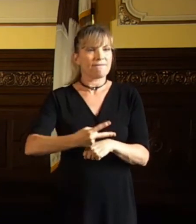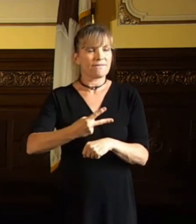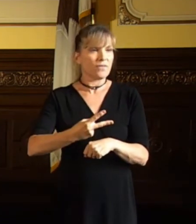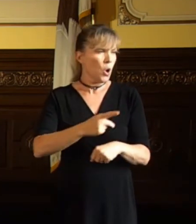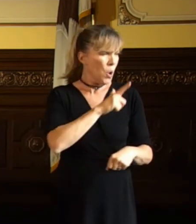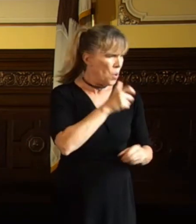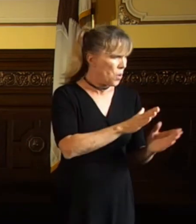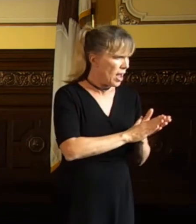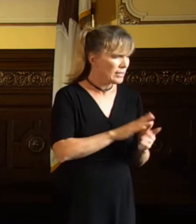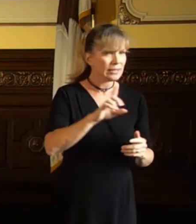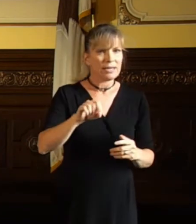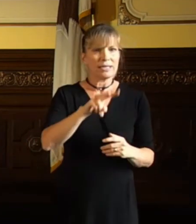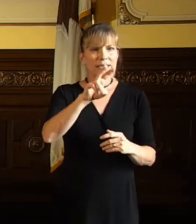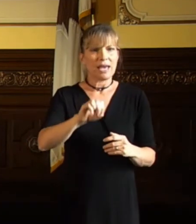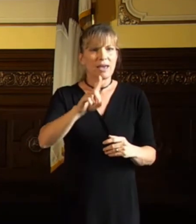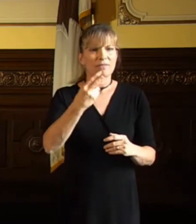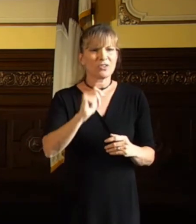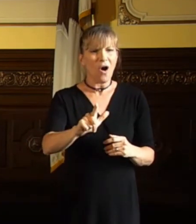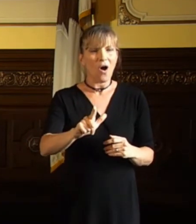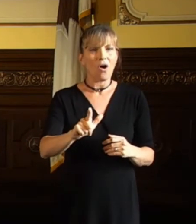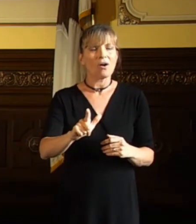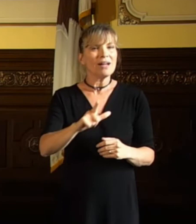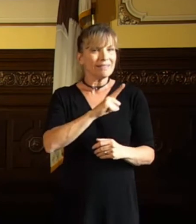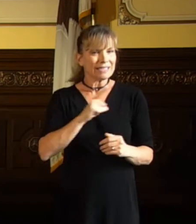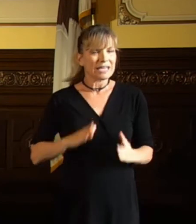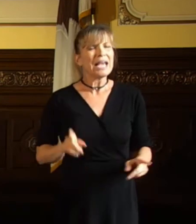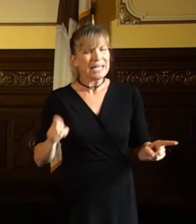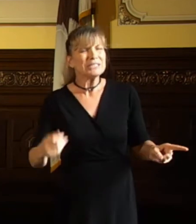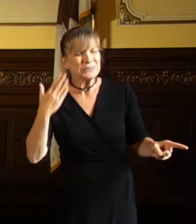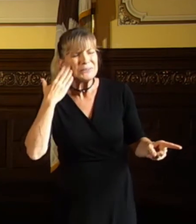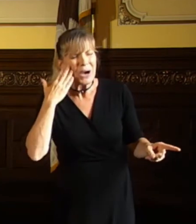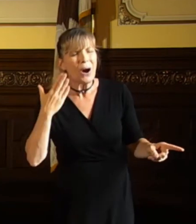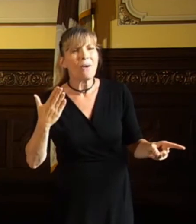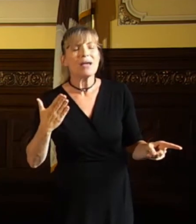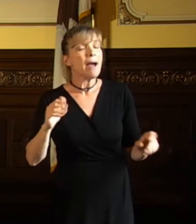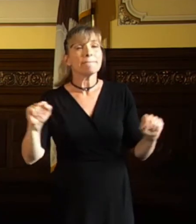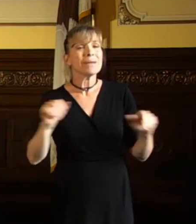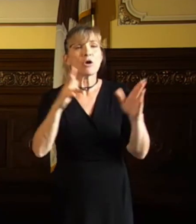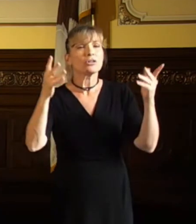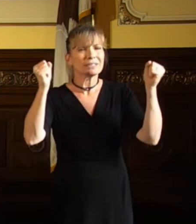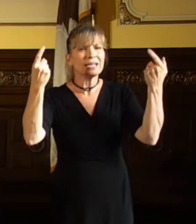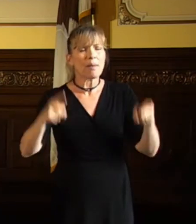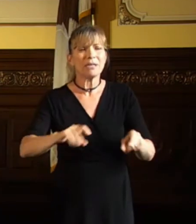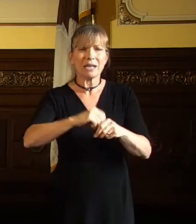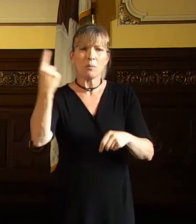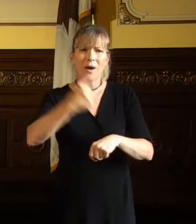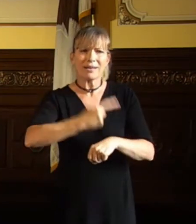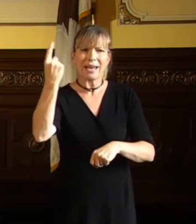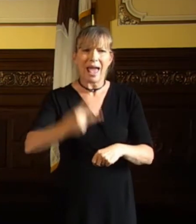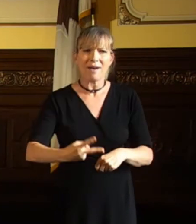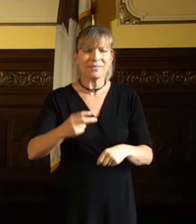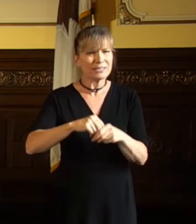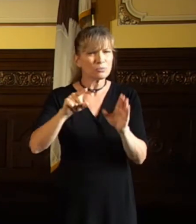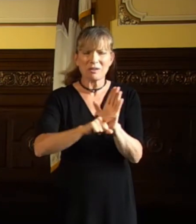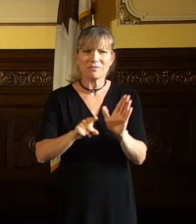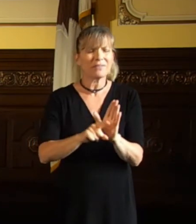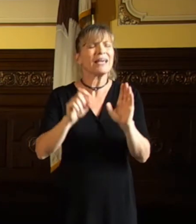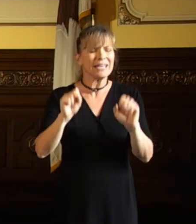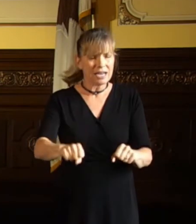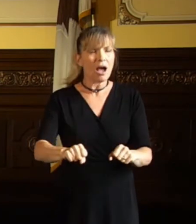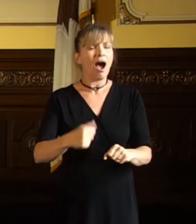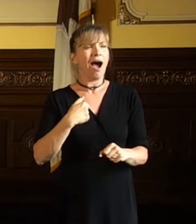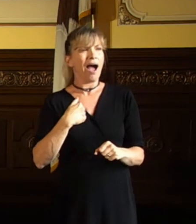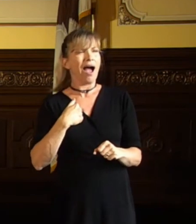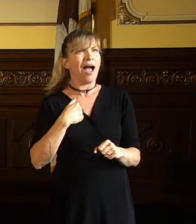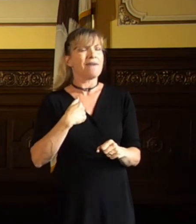Who asked that question? Dave Dahl. Dave Dahl, he should know that miracles can happen in a day and a half in Springfield. I've only